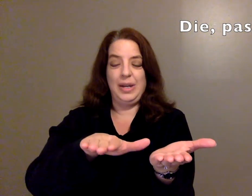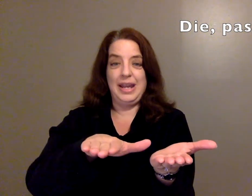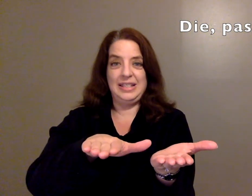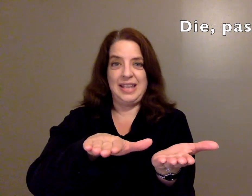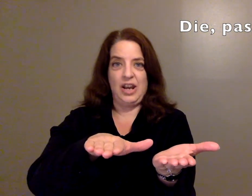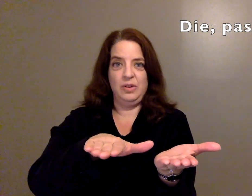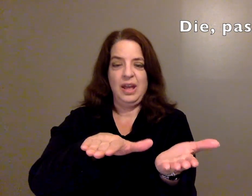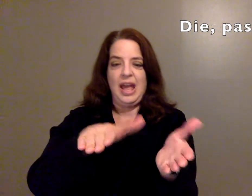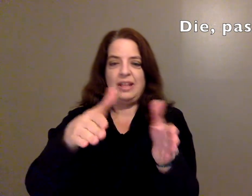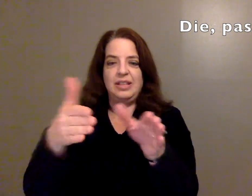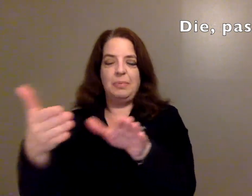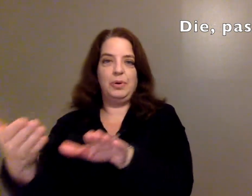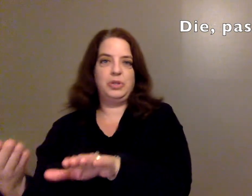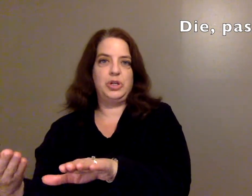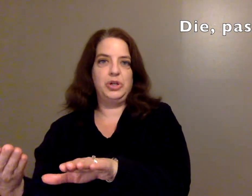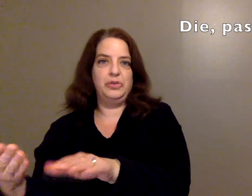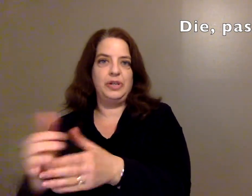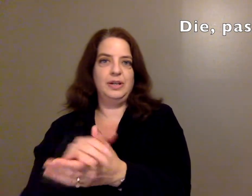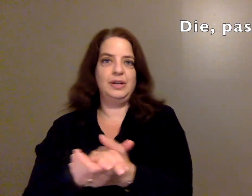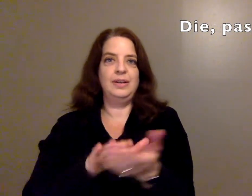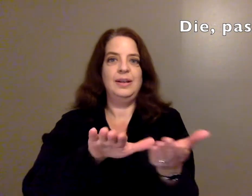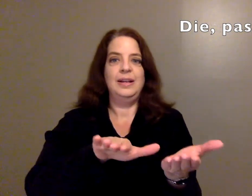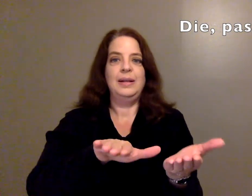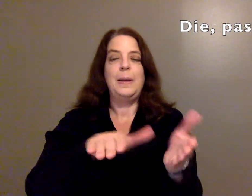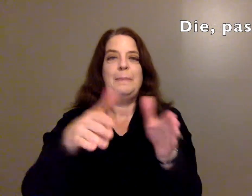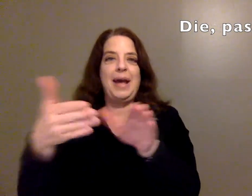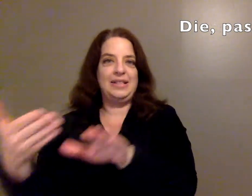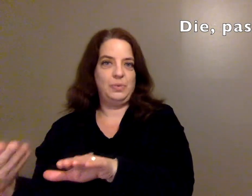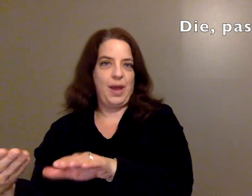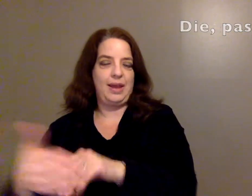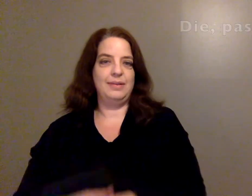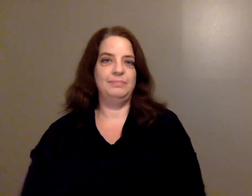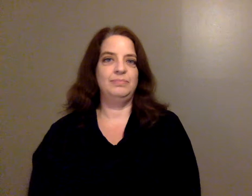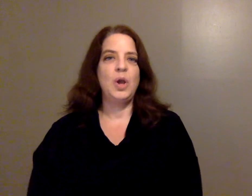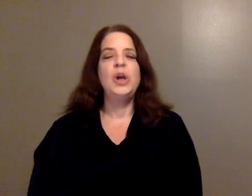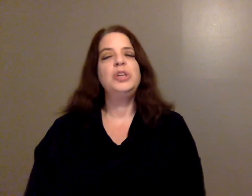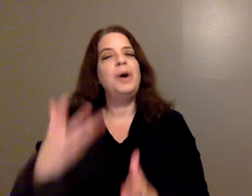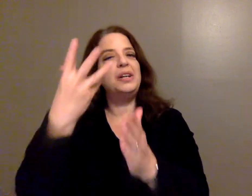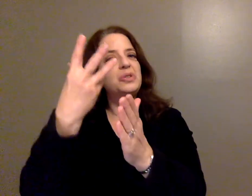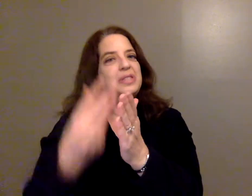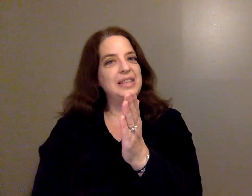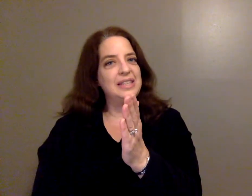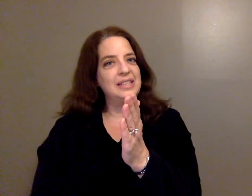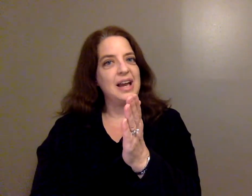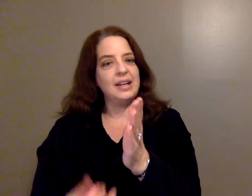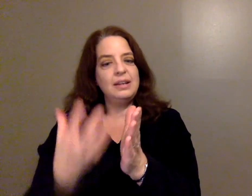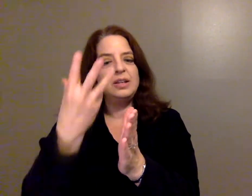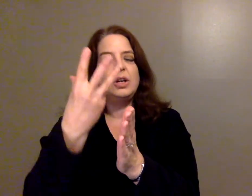hand down, and then they both turn over. Pass away. You will also see this sign.